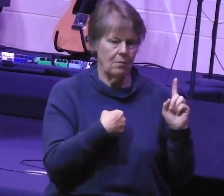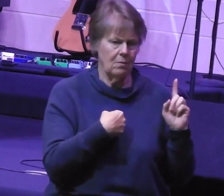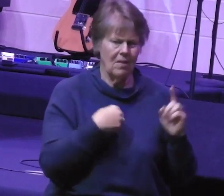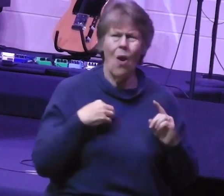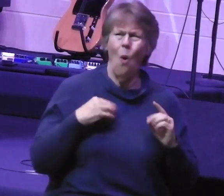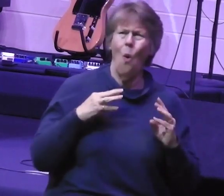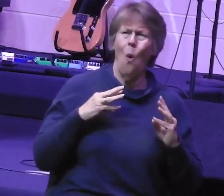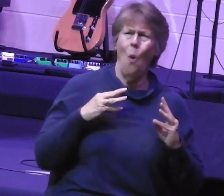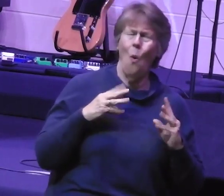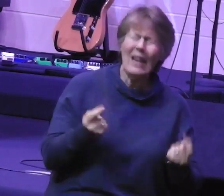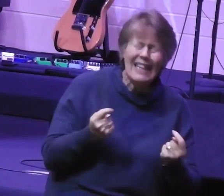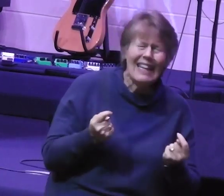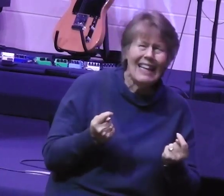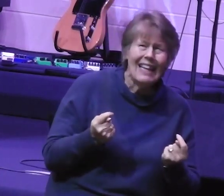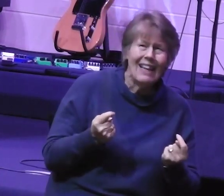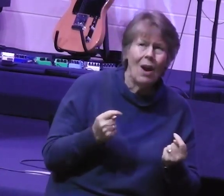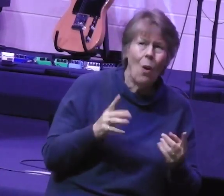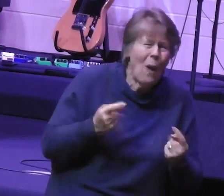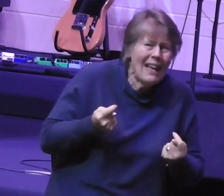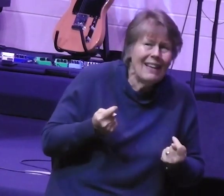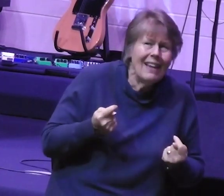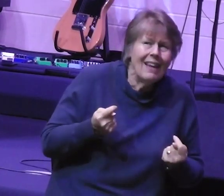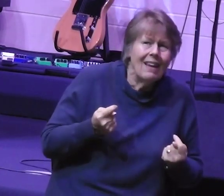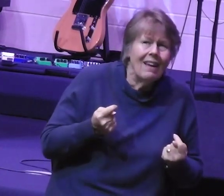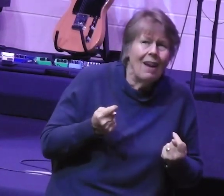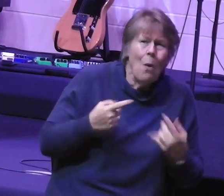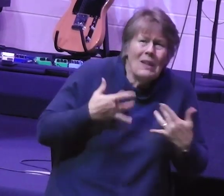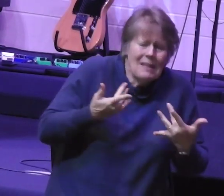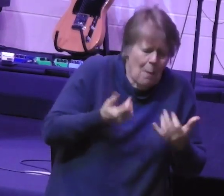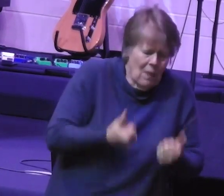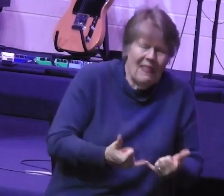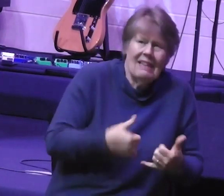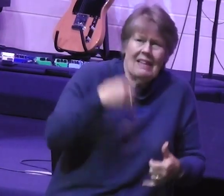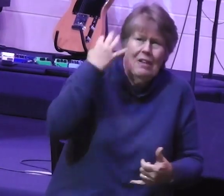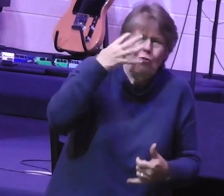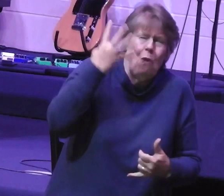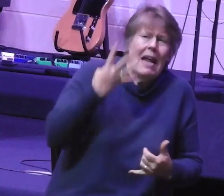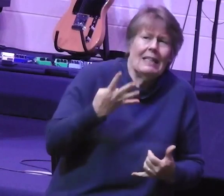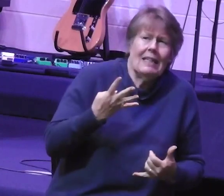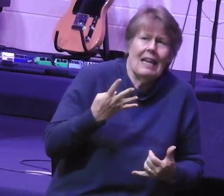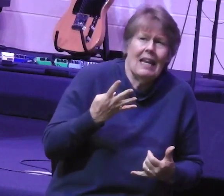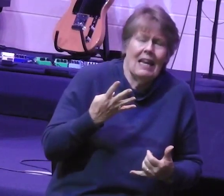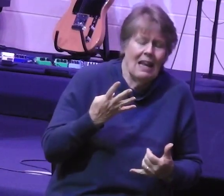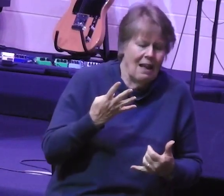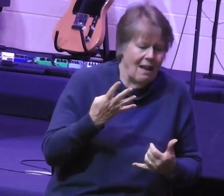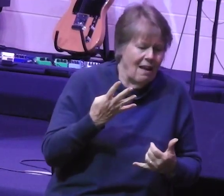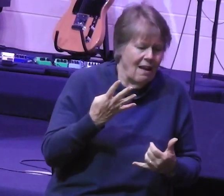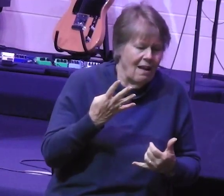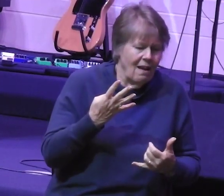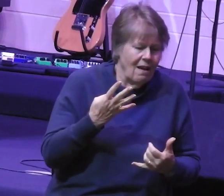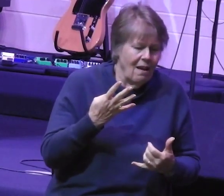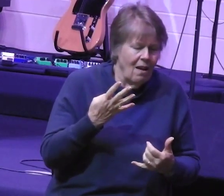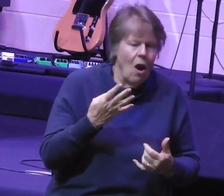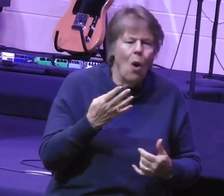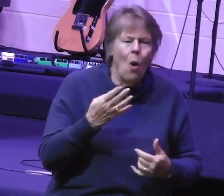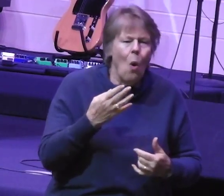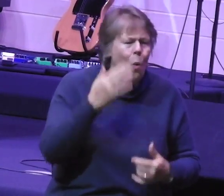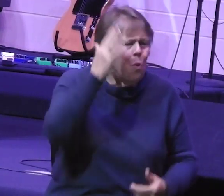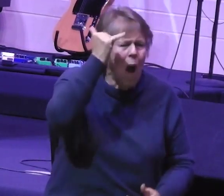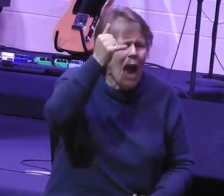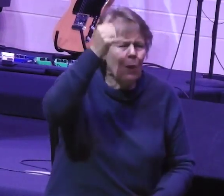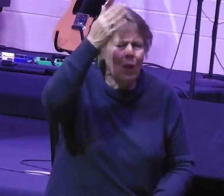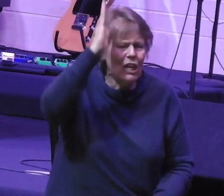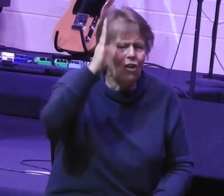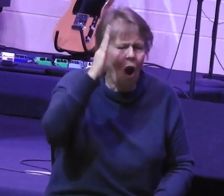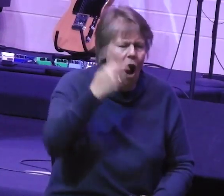What? This is a terrible, what's going on? This is crazy. This is insane. What in the world? What kind of a God tells the guy Abraham, the son